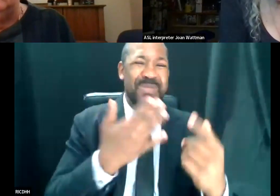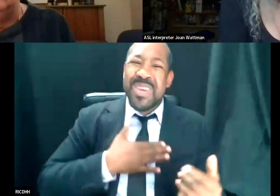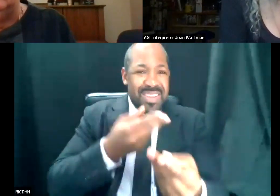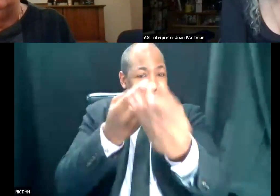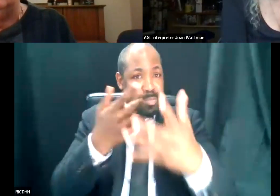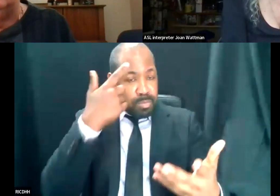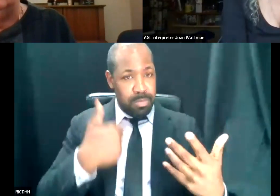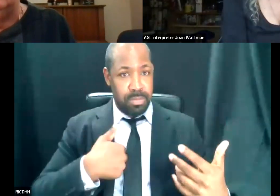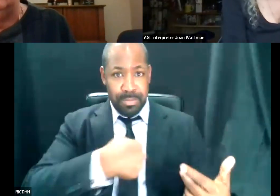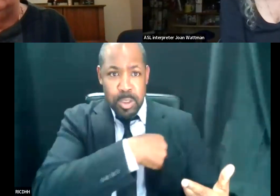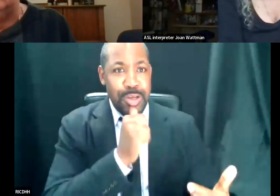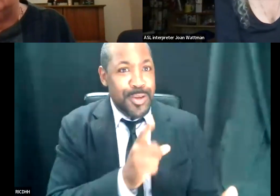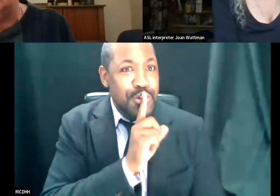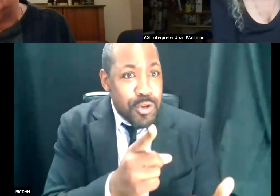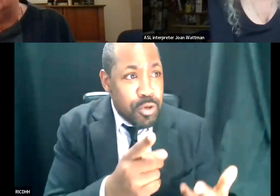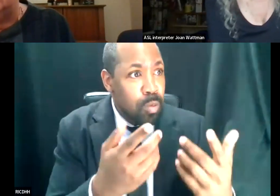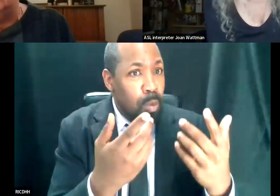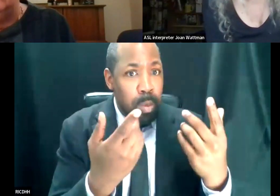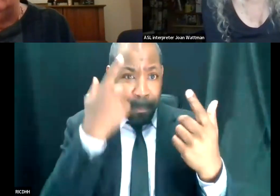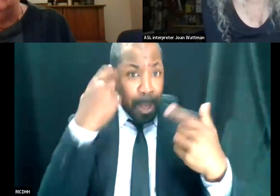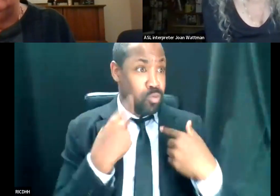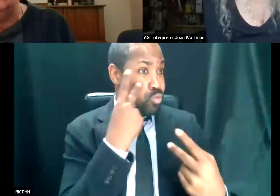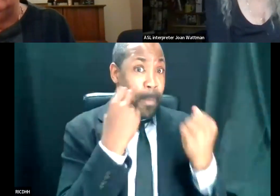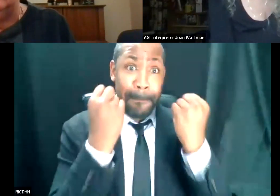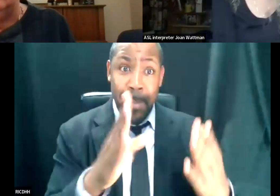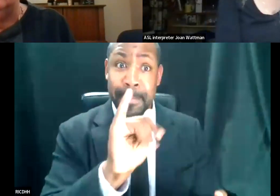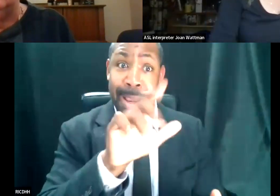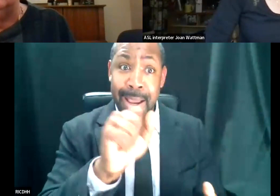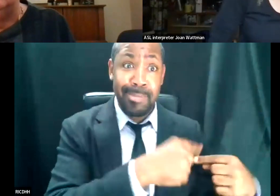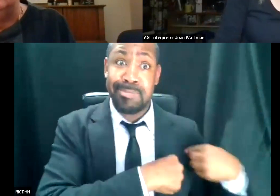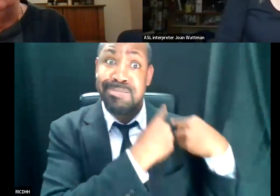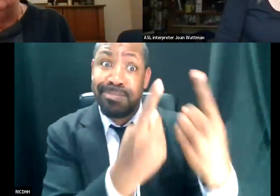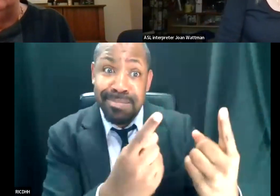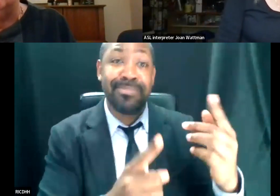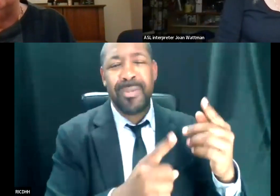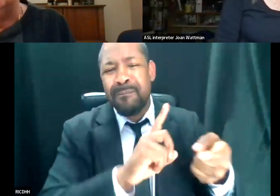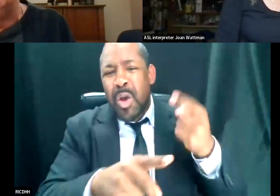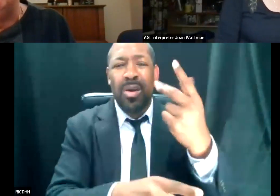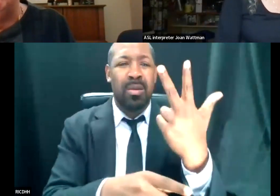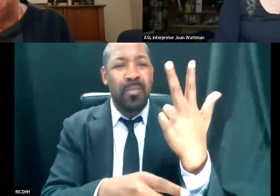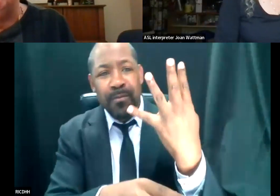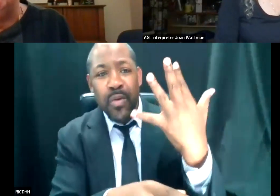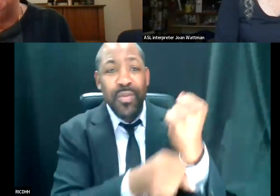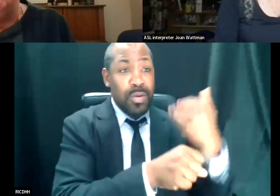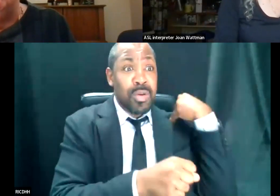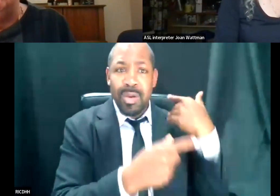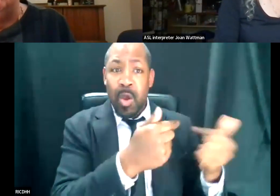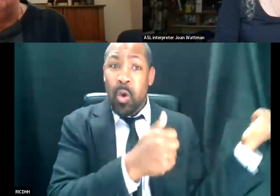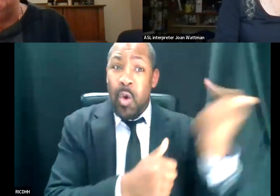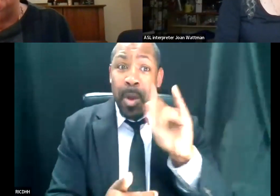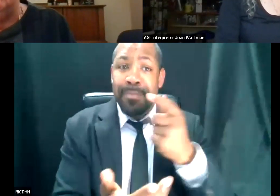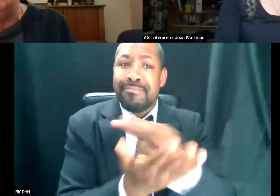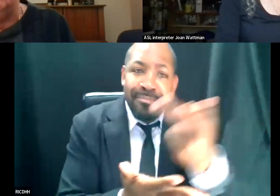bills are that could be proposed, what needs to change. We'd like some input and feedback, because the bills in the